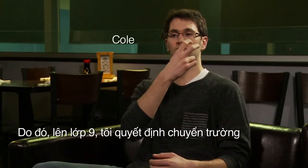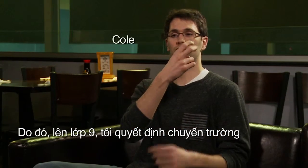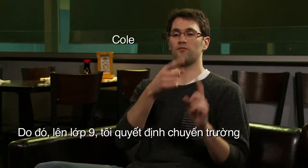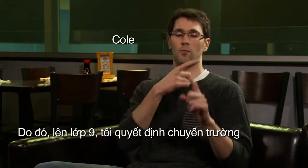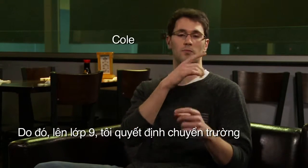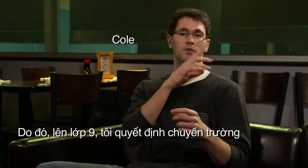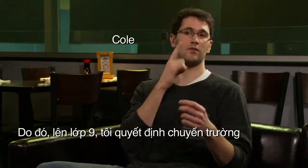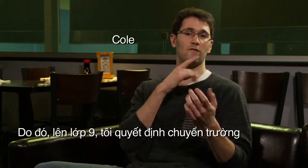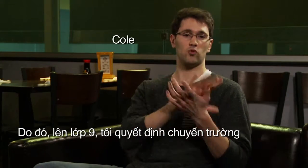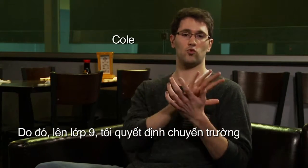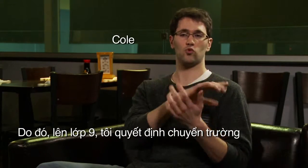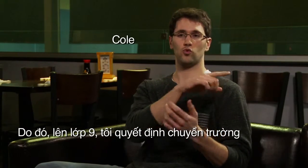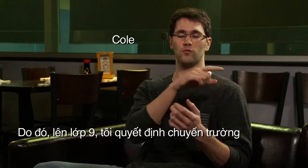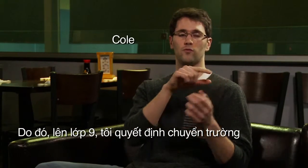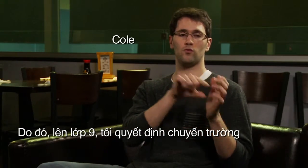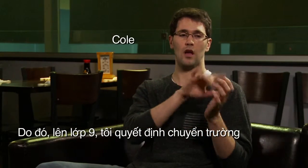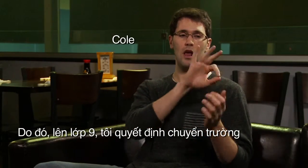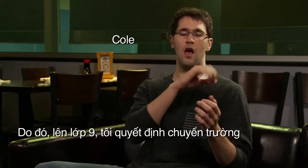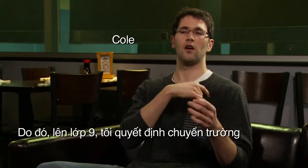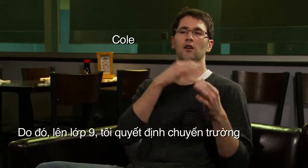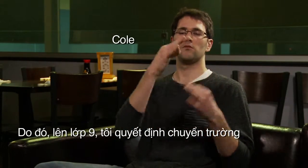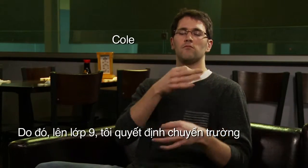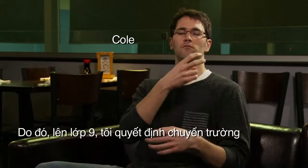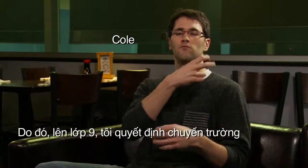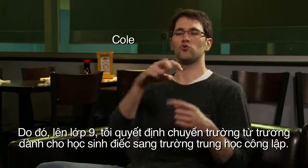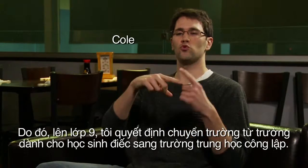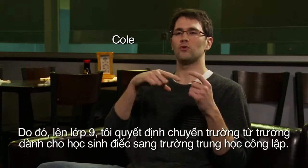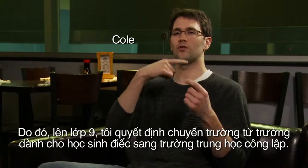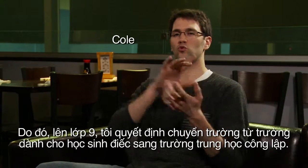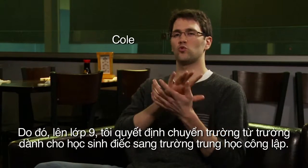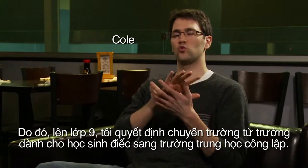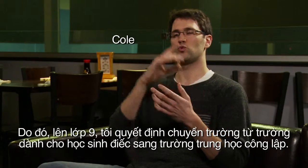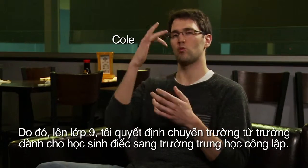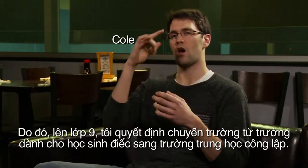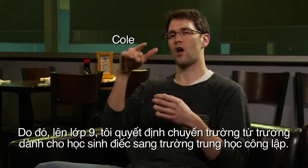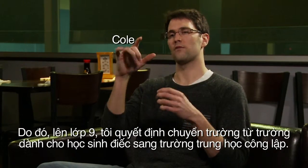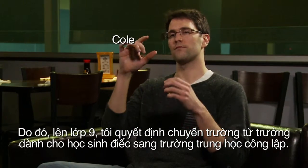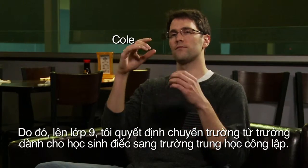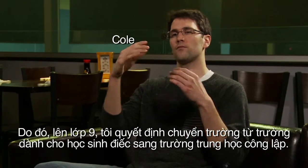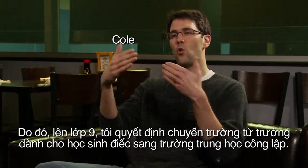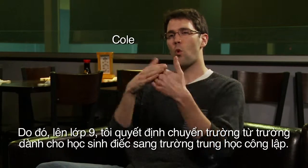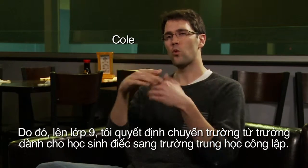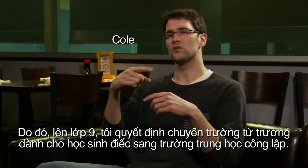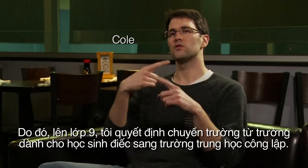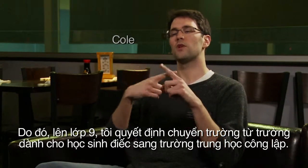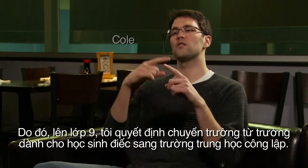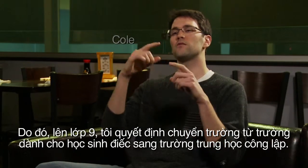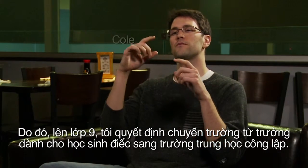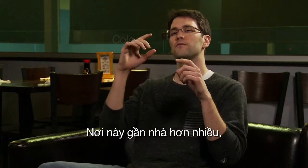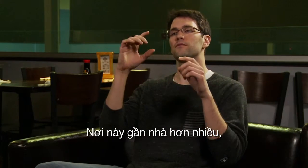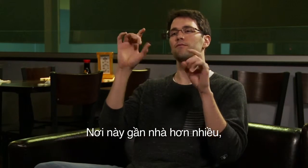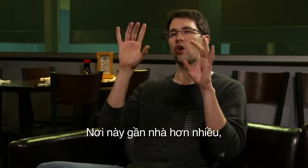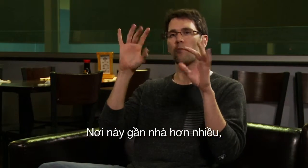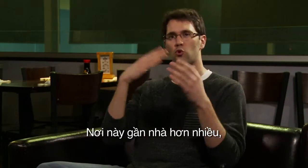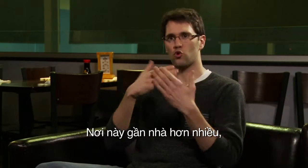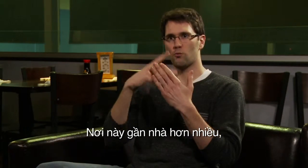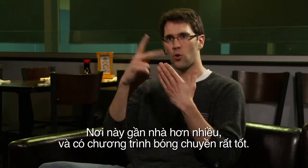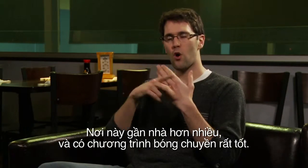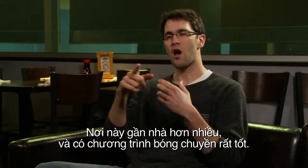grade nine, I decided to move from my deaf school to the public high school. It was a lot closer and they